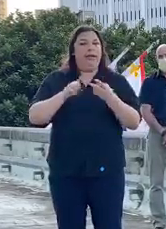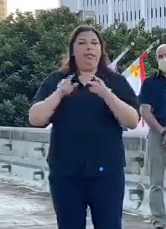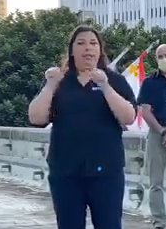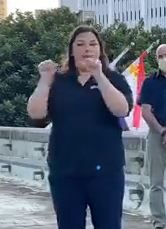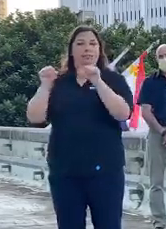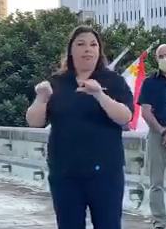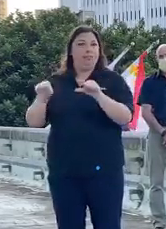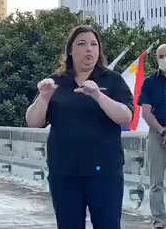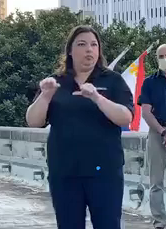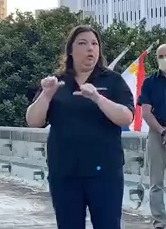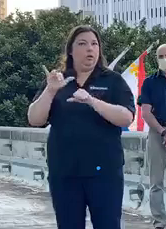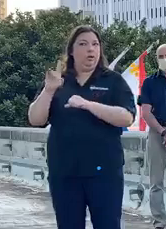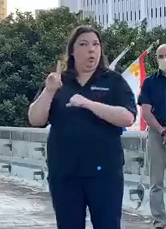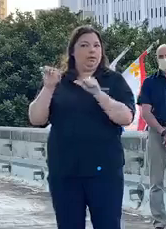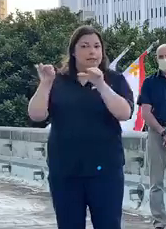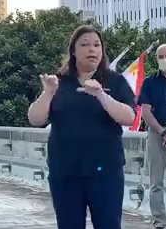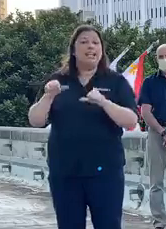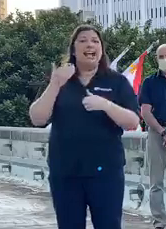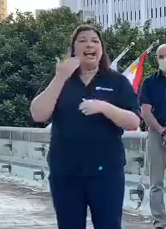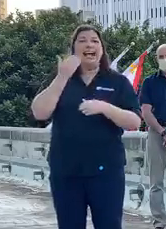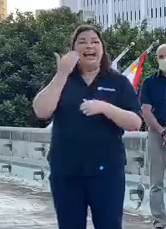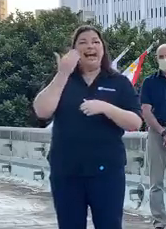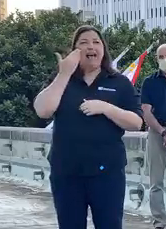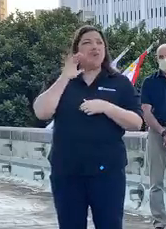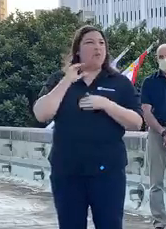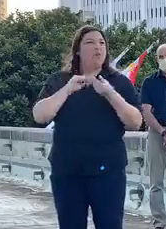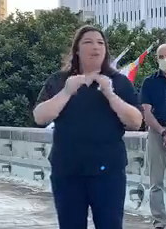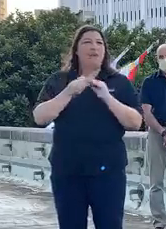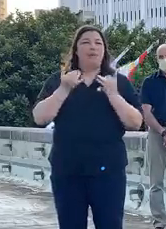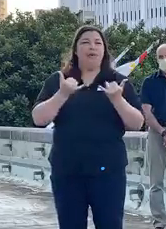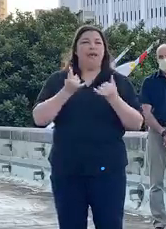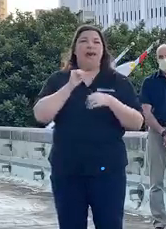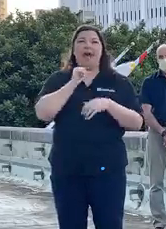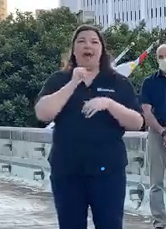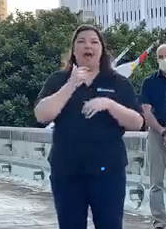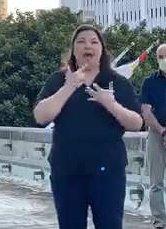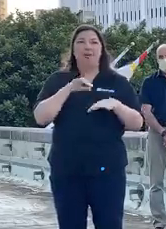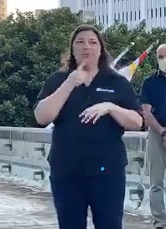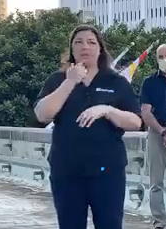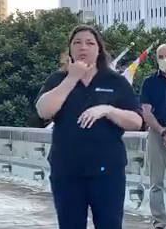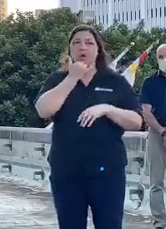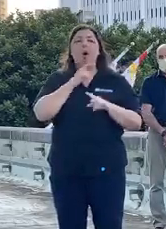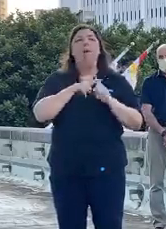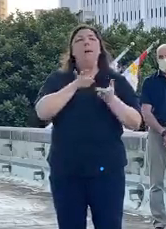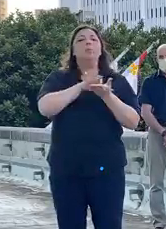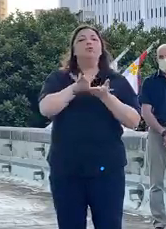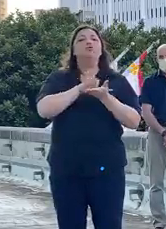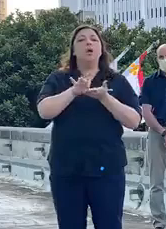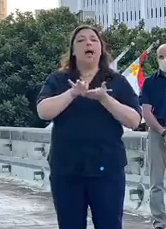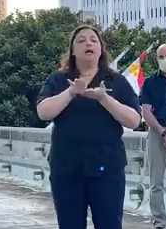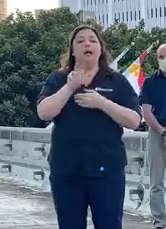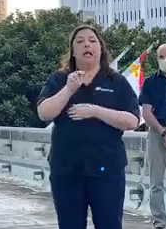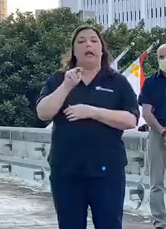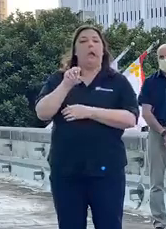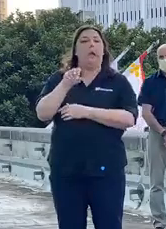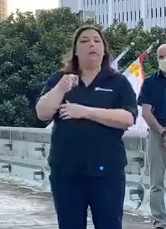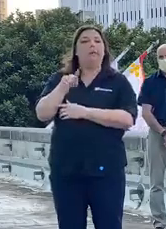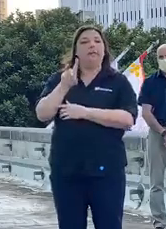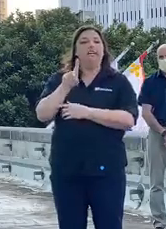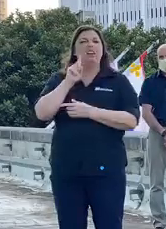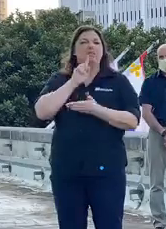have the number right in front of me. Ooh, and I don't want to misspeak, but we've been tracking, NOPD has been tracking all these